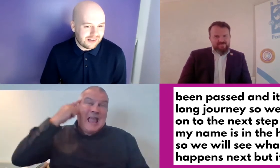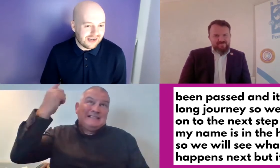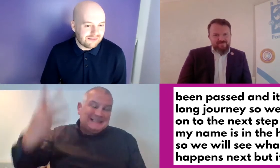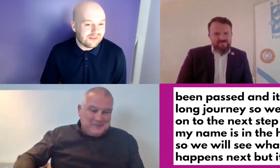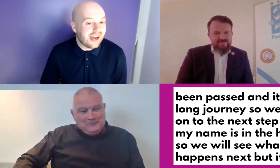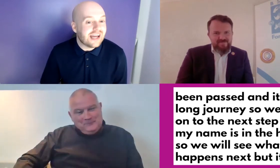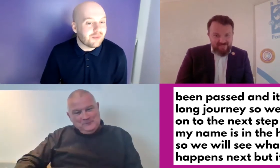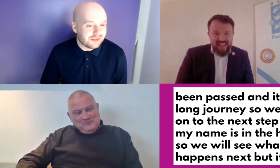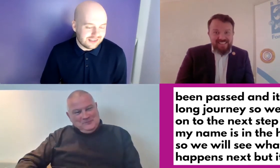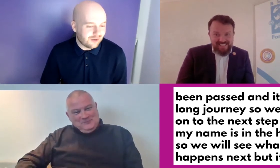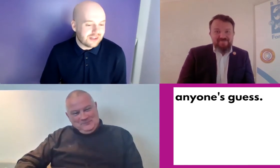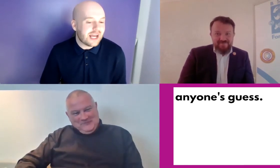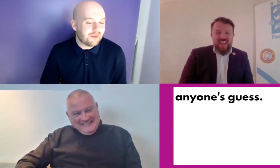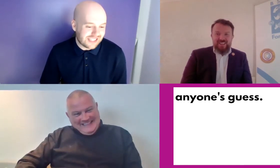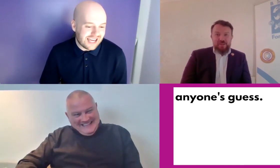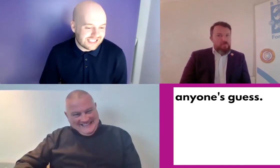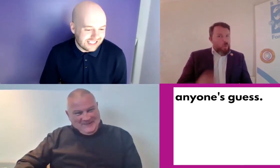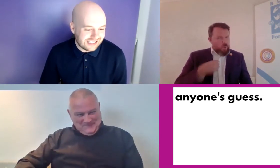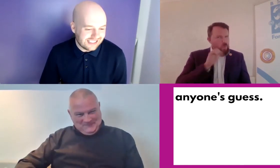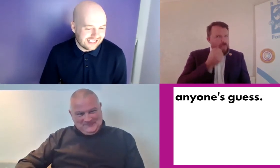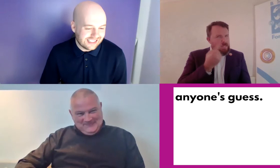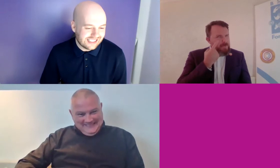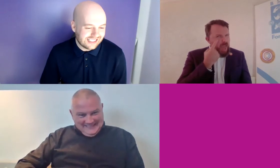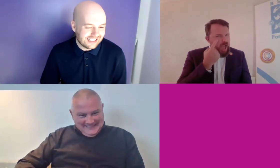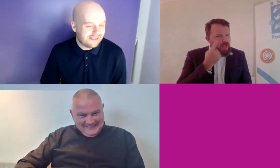But anyone, it's anyone's guess.